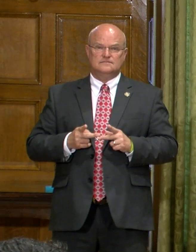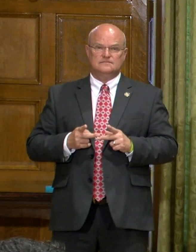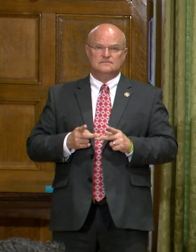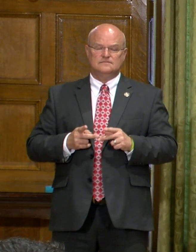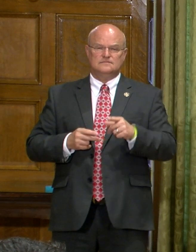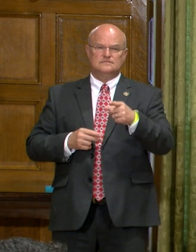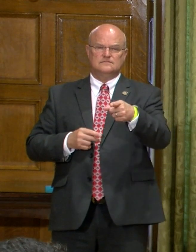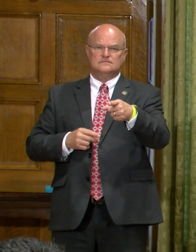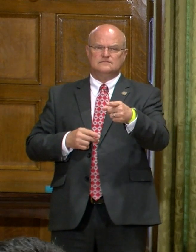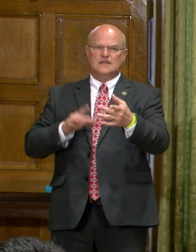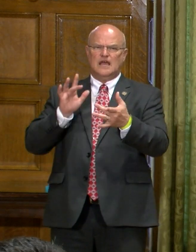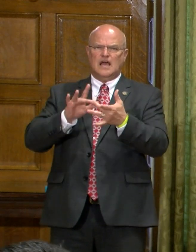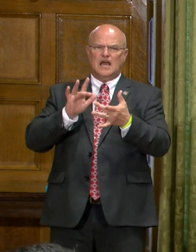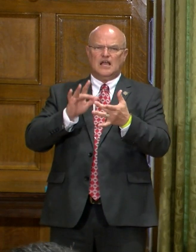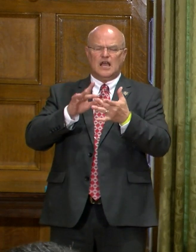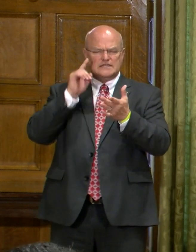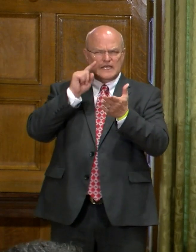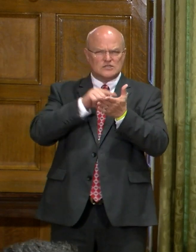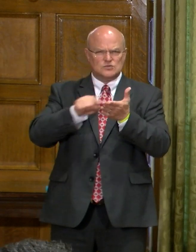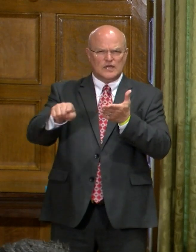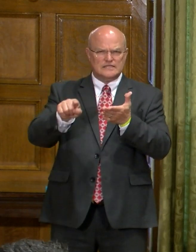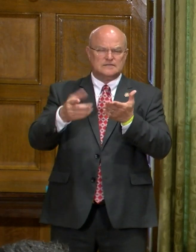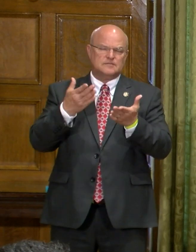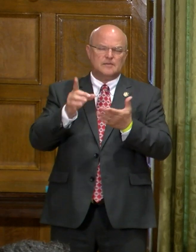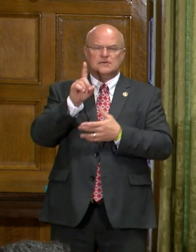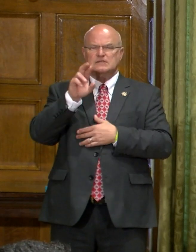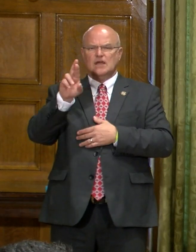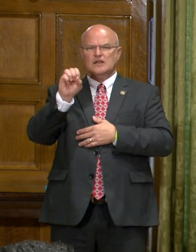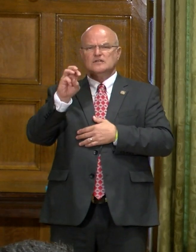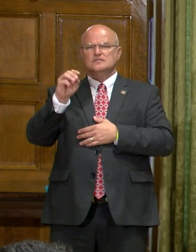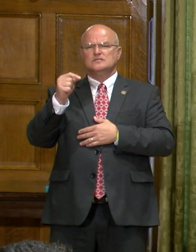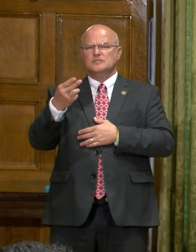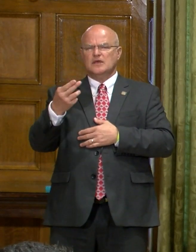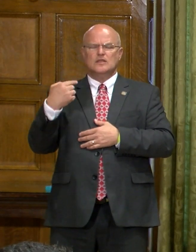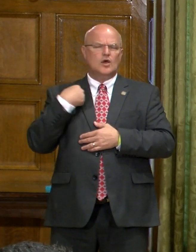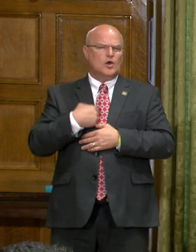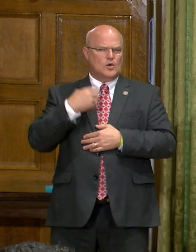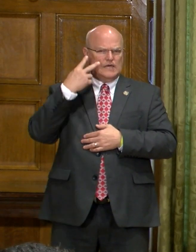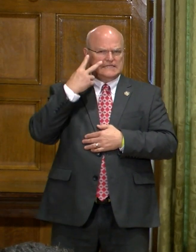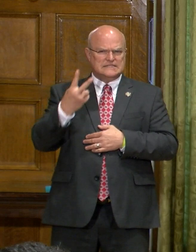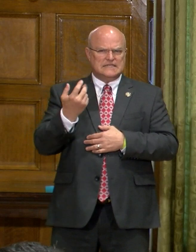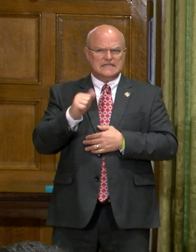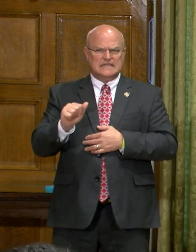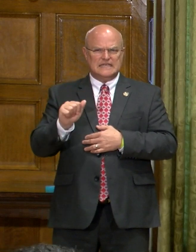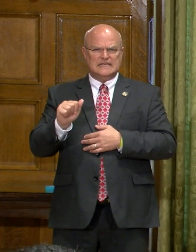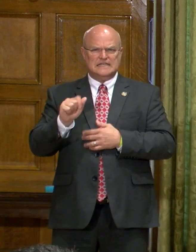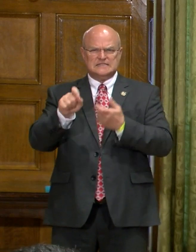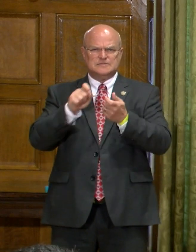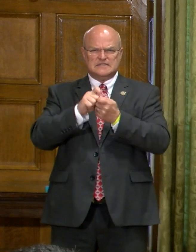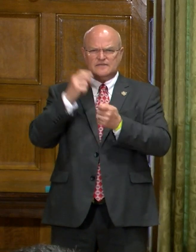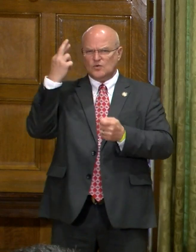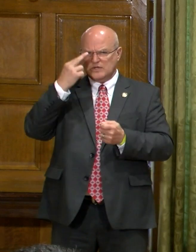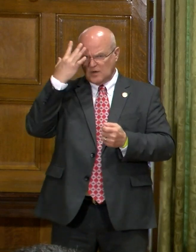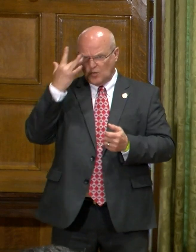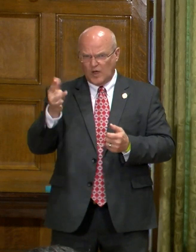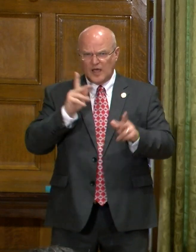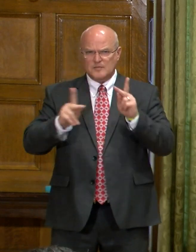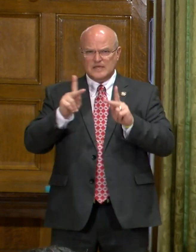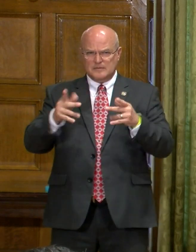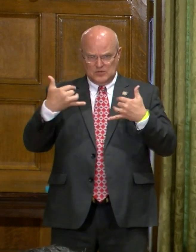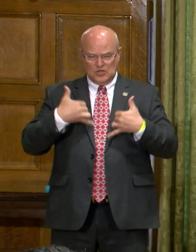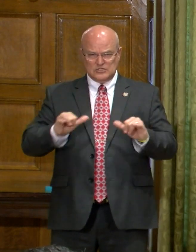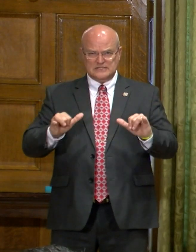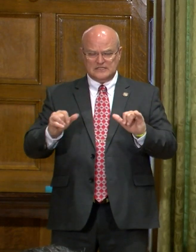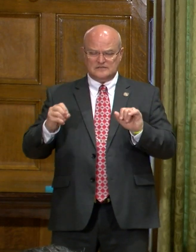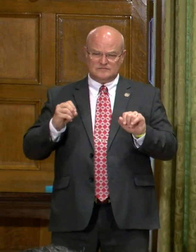Yes? Our contact tracing, this is probably more for Dr. Smith, are we seeing any specific reasoning why people are